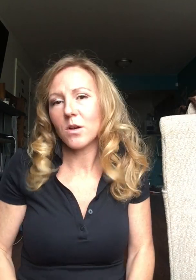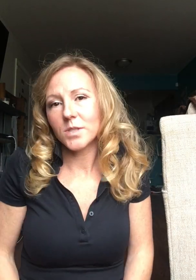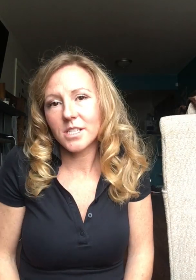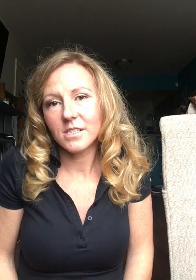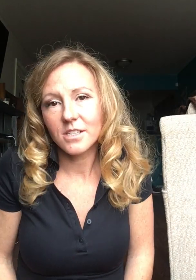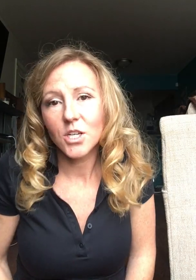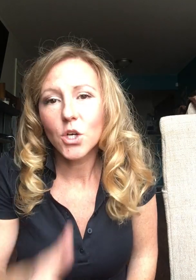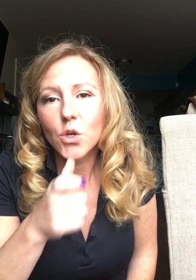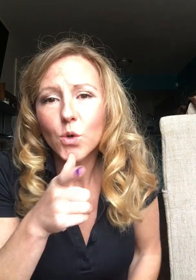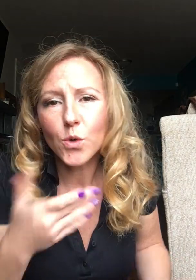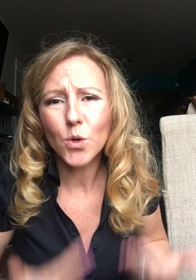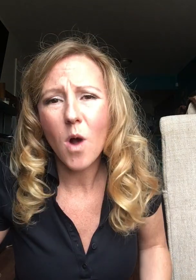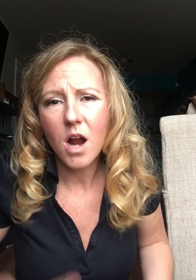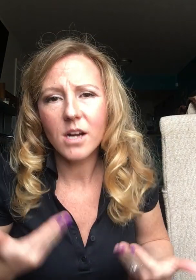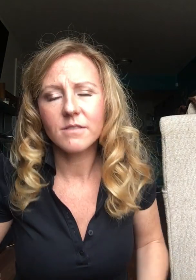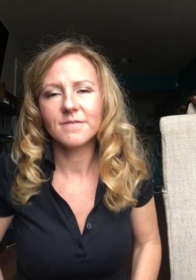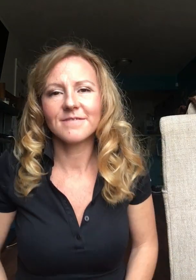about who you are?